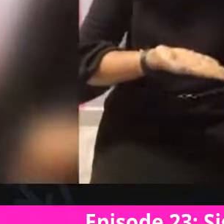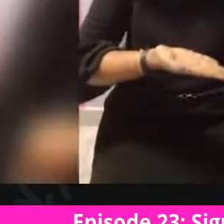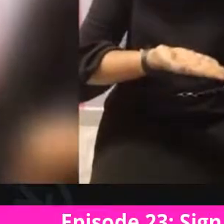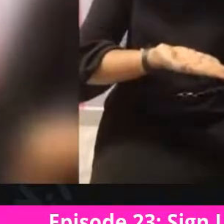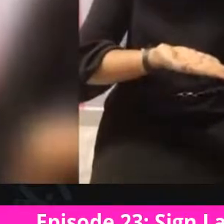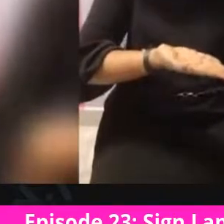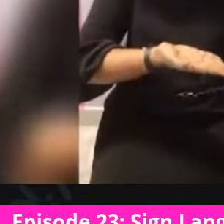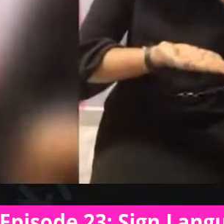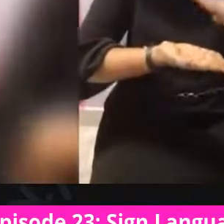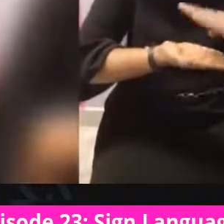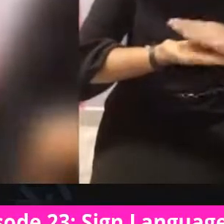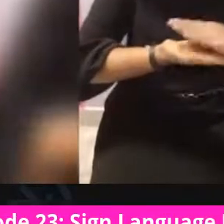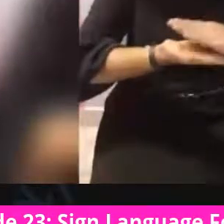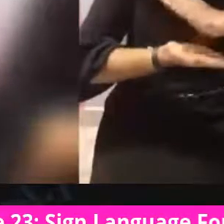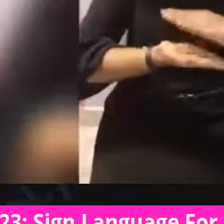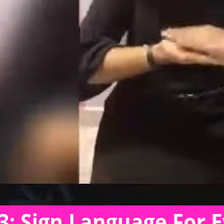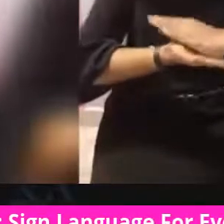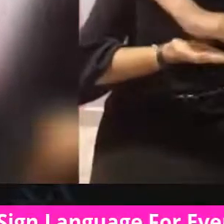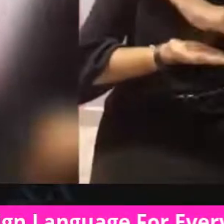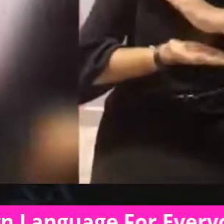borang, huruf D,